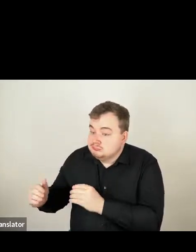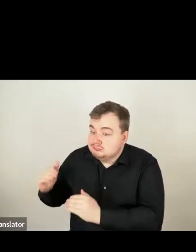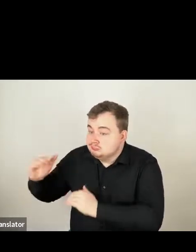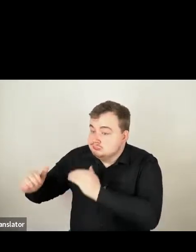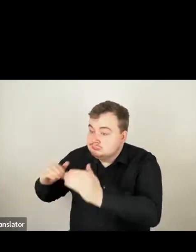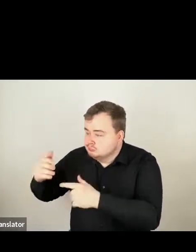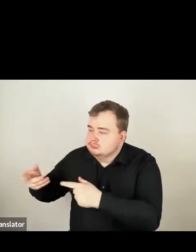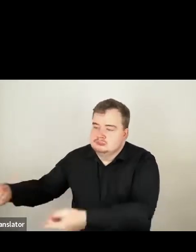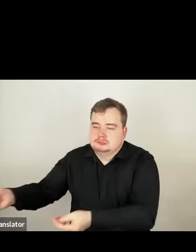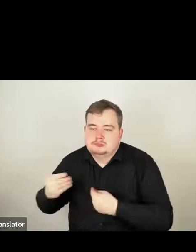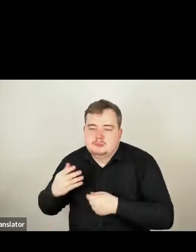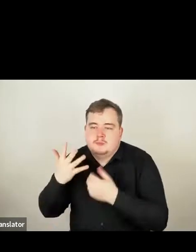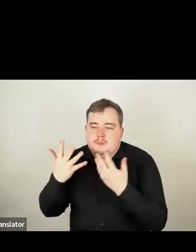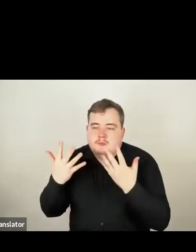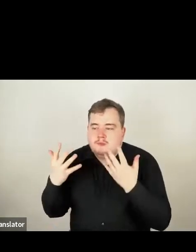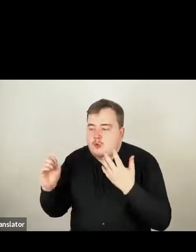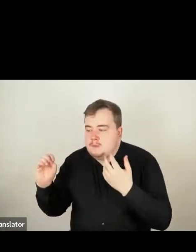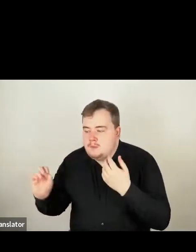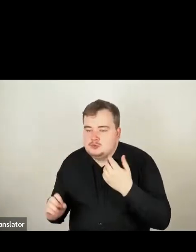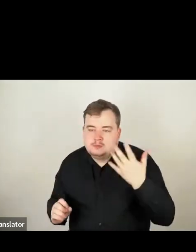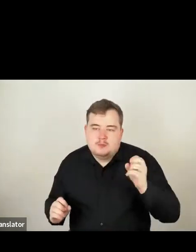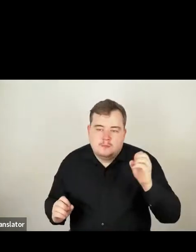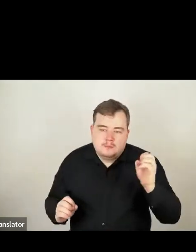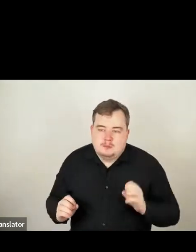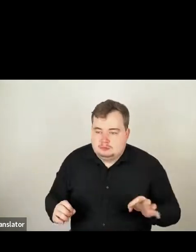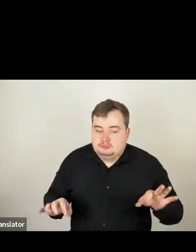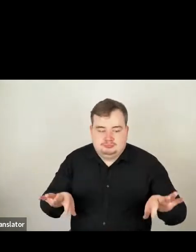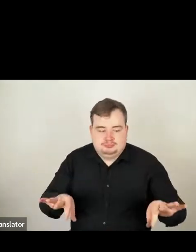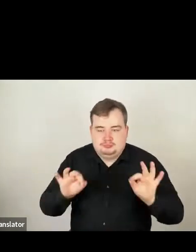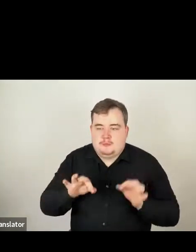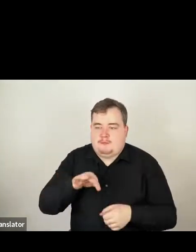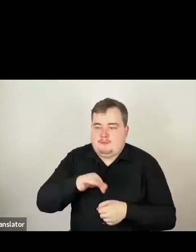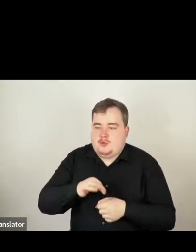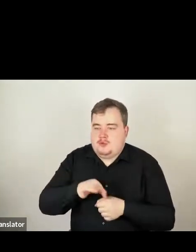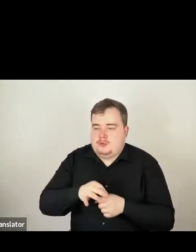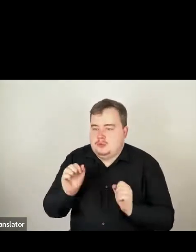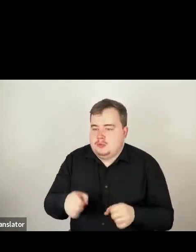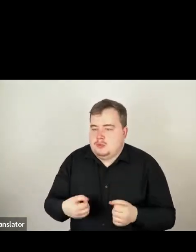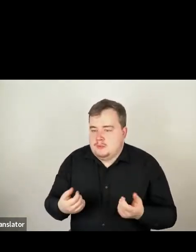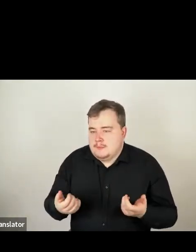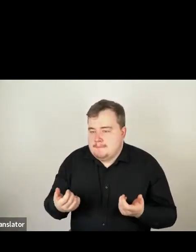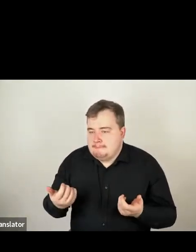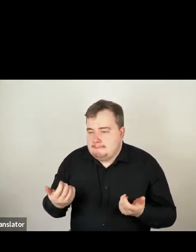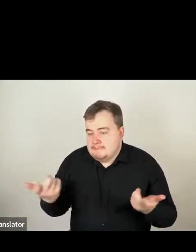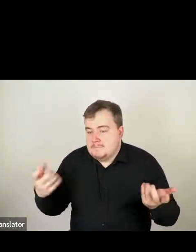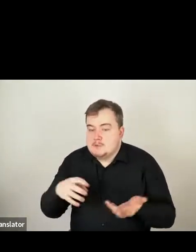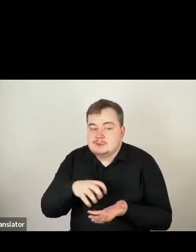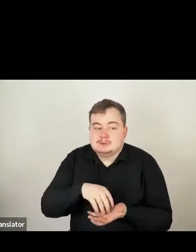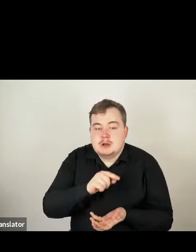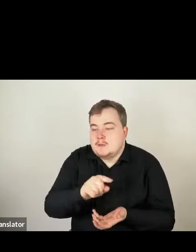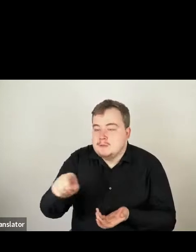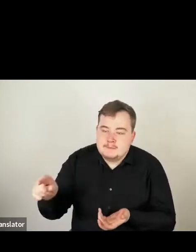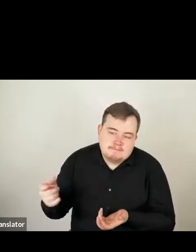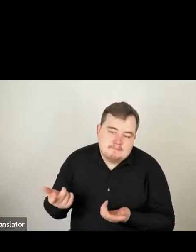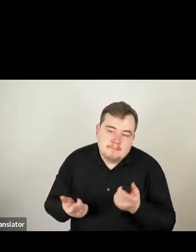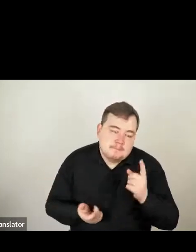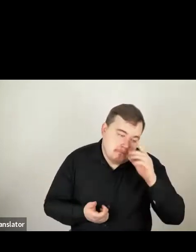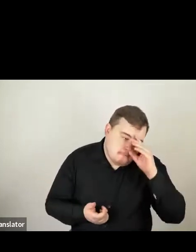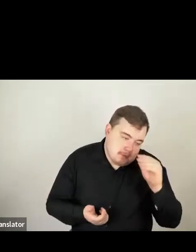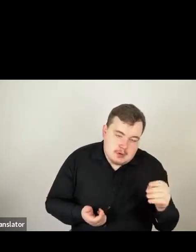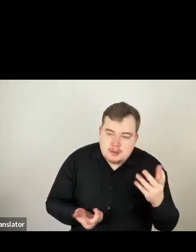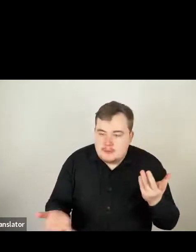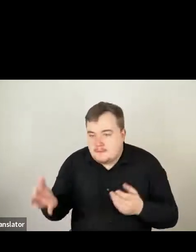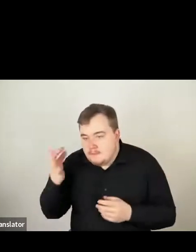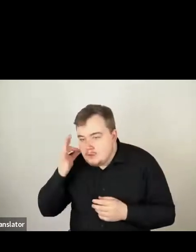elect 50% of the members in the city councils, women, and 50% of them should be men. In